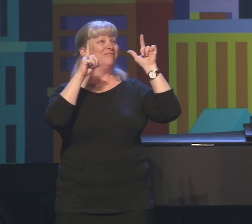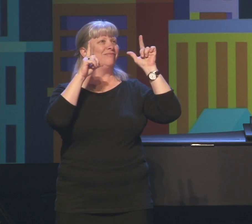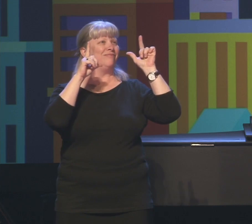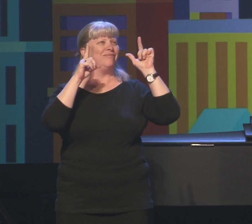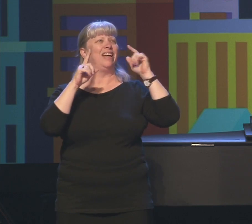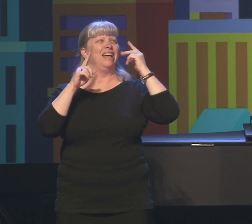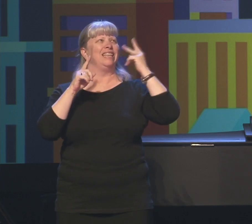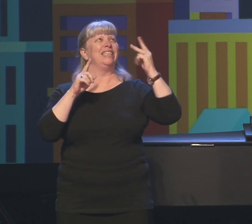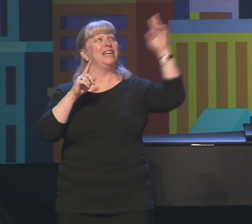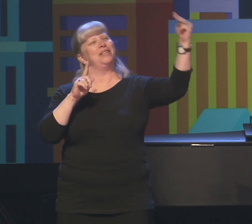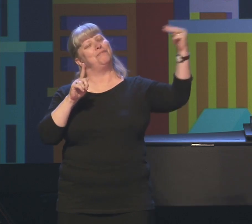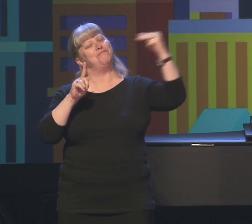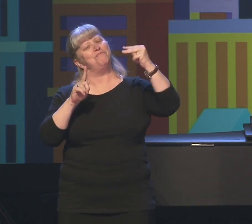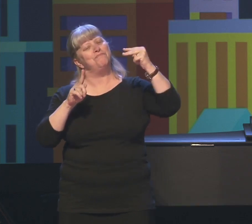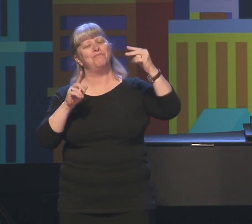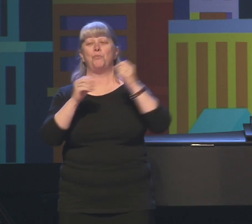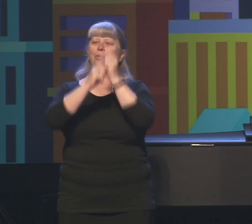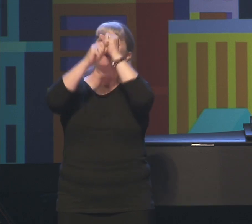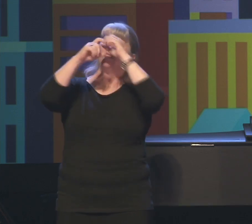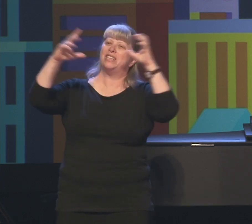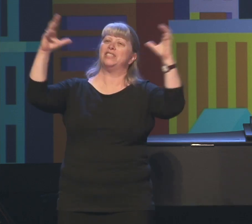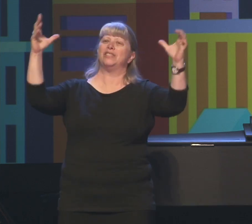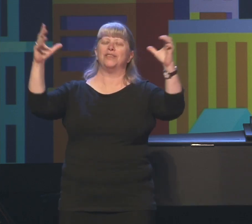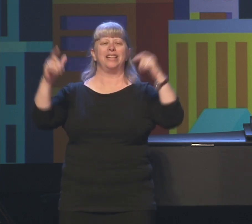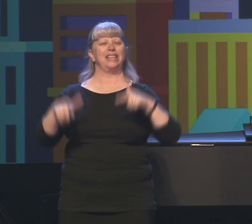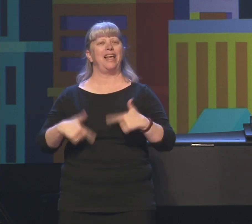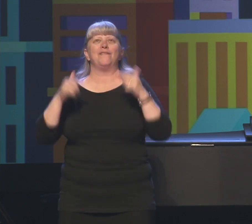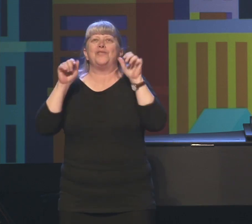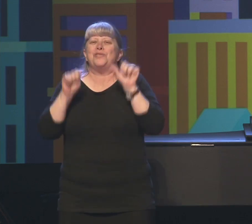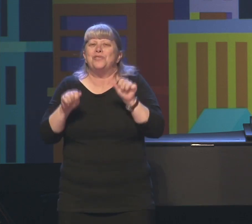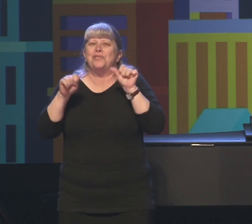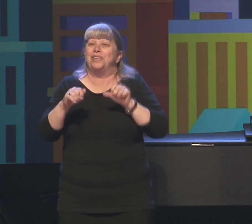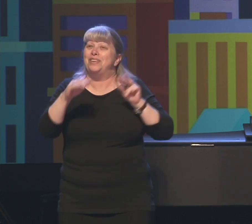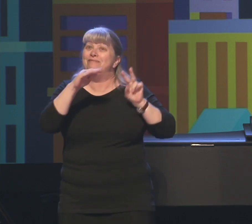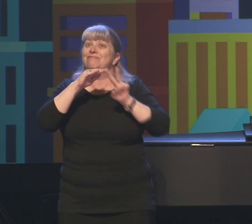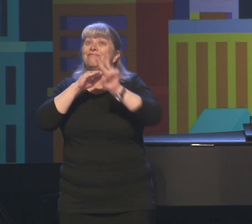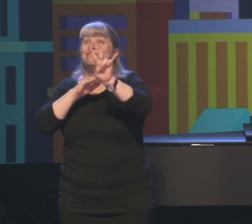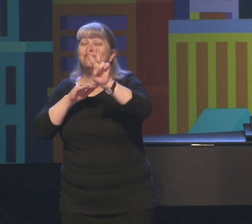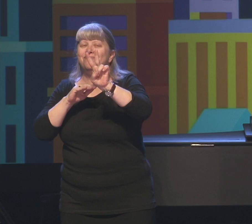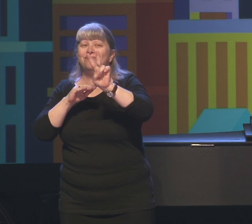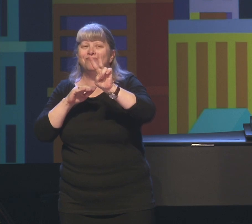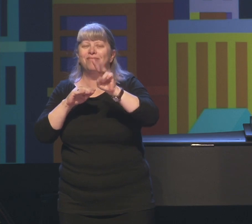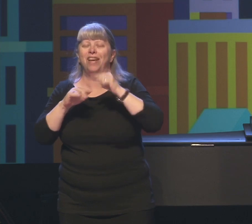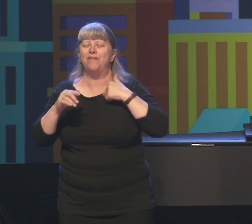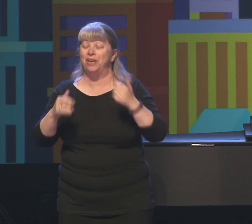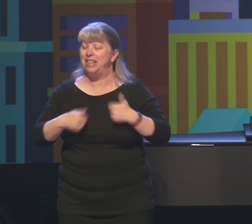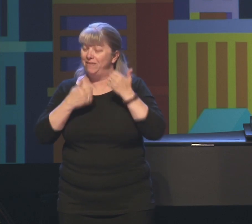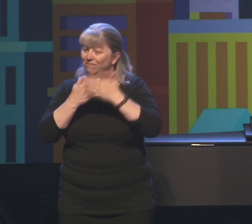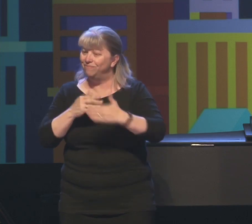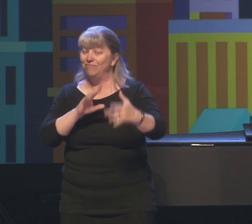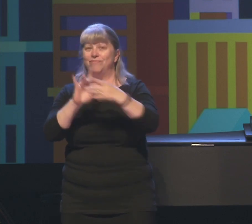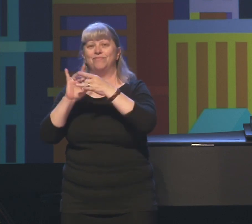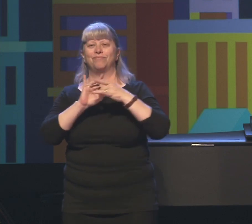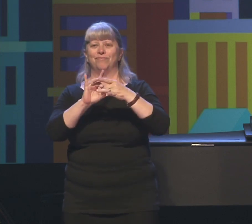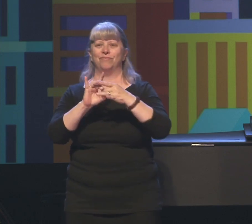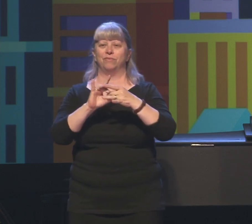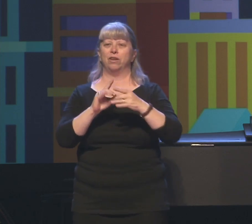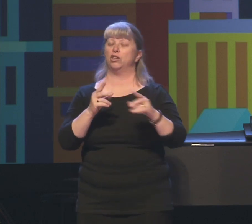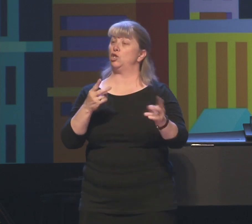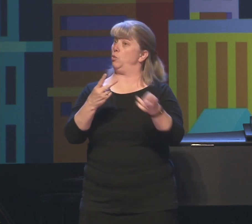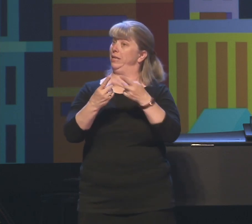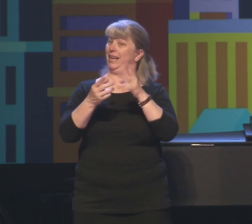divine perspective, to give us a vision for what life could be if we live out this union. So there's a second